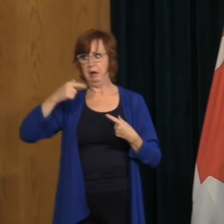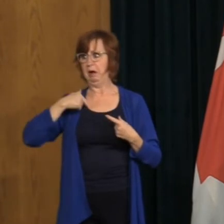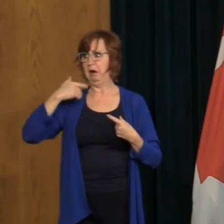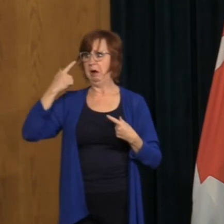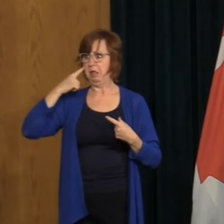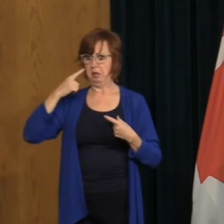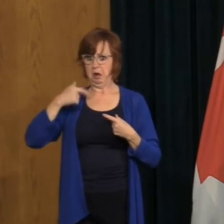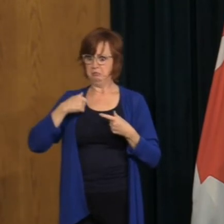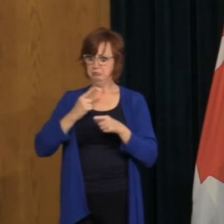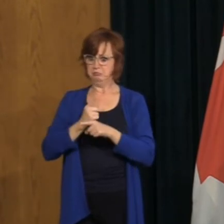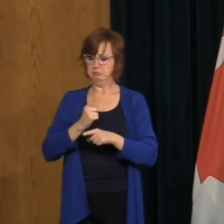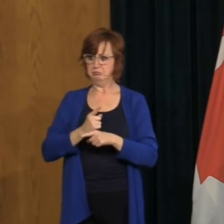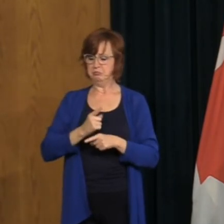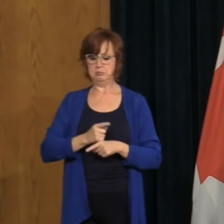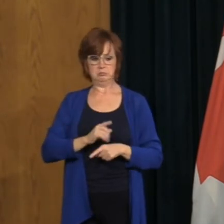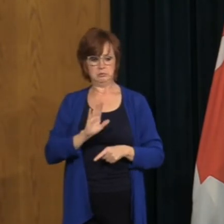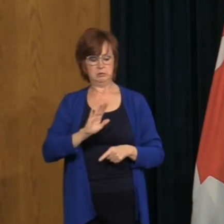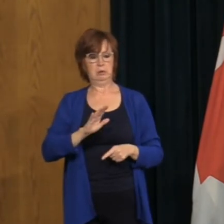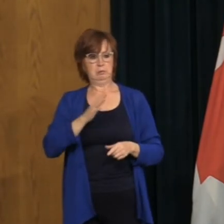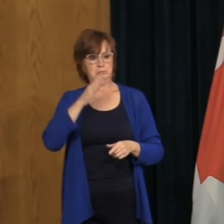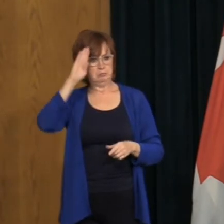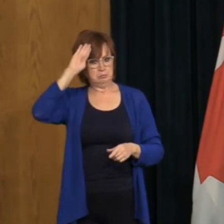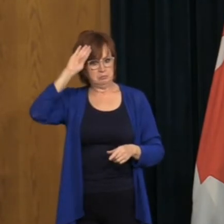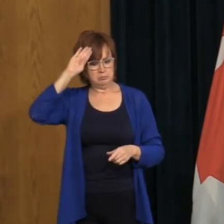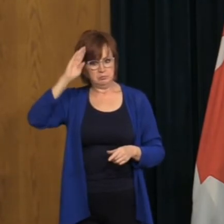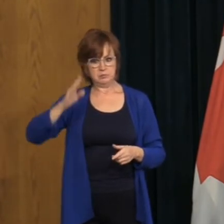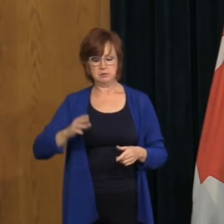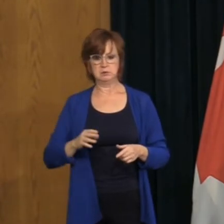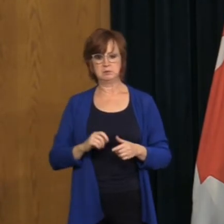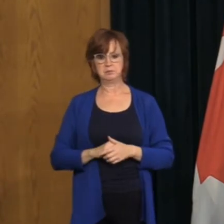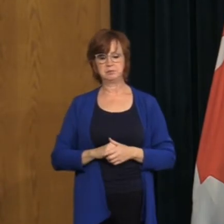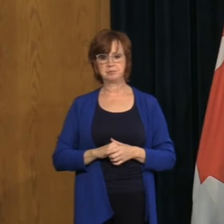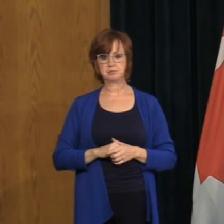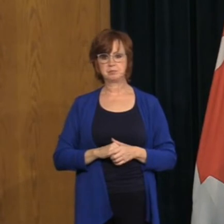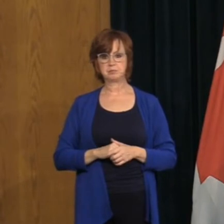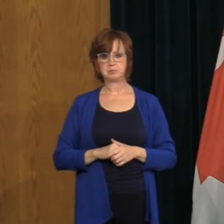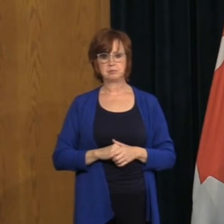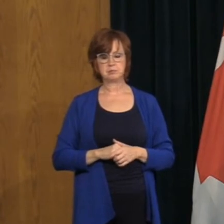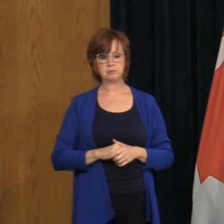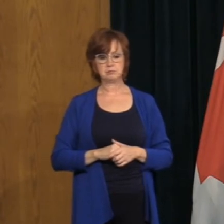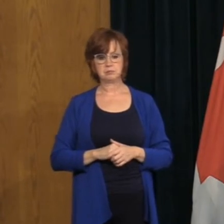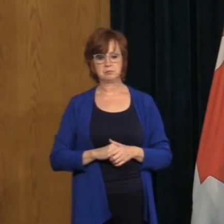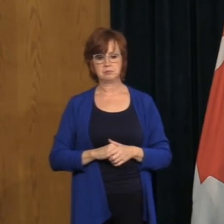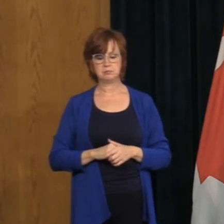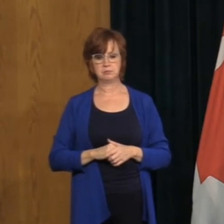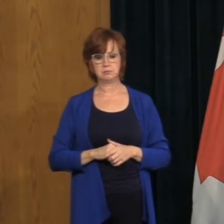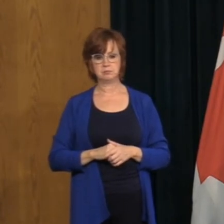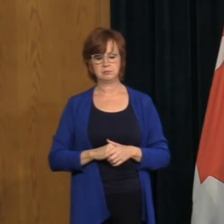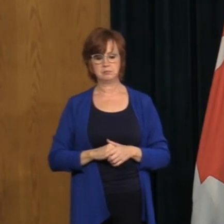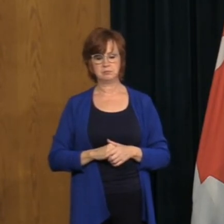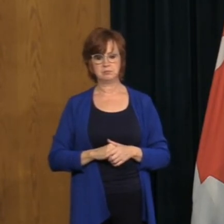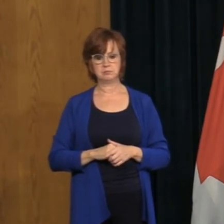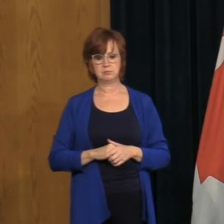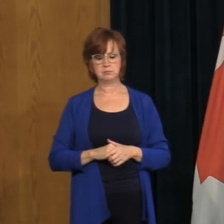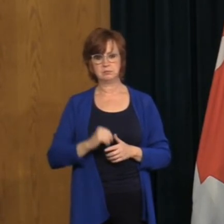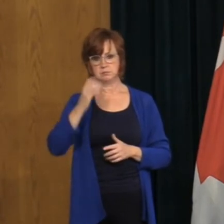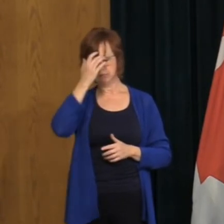that point in time where we could loosen up a little bit quicker than we actually can. That we just continue to reach out to them, to educate them,